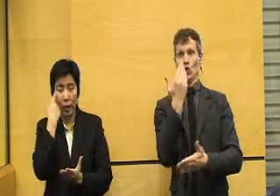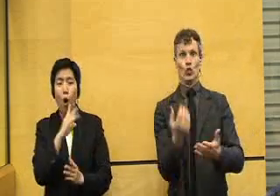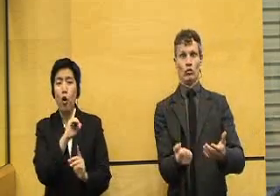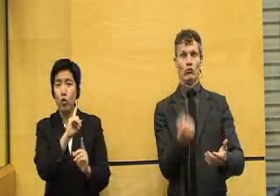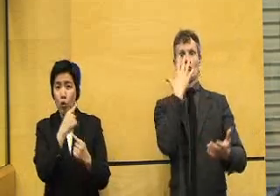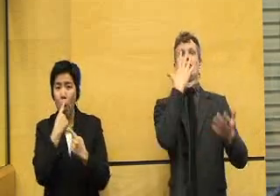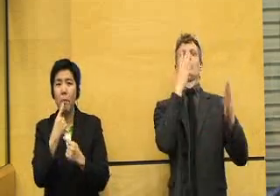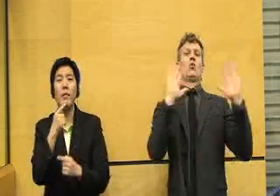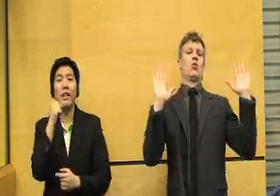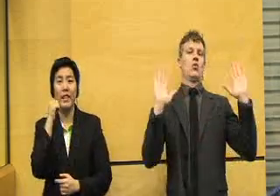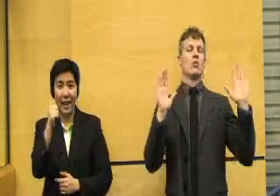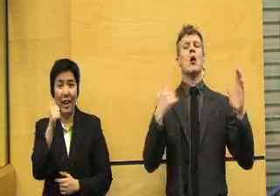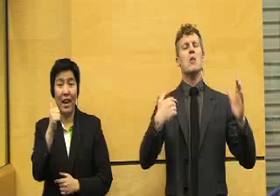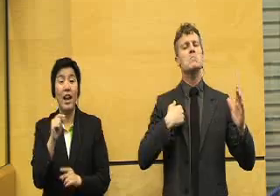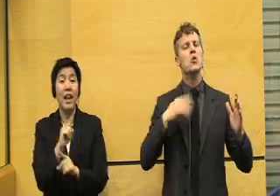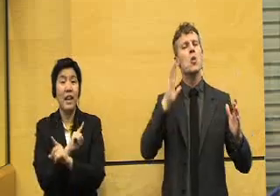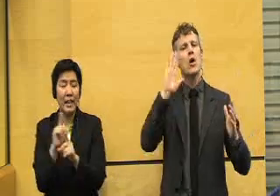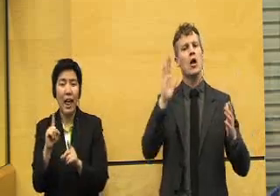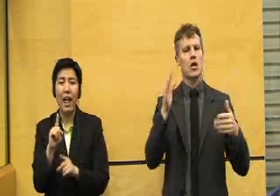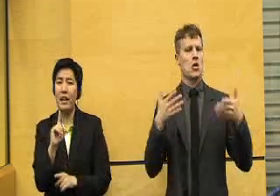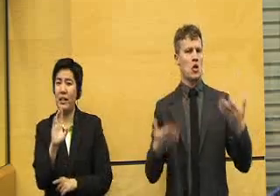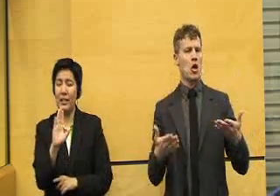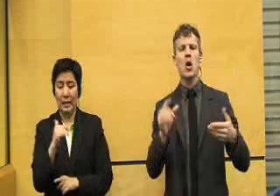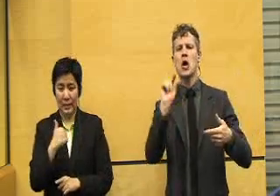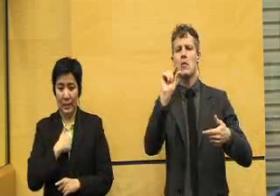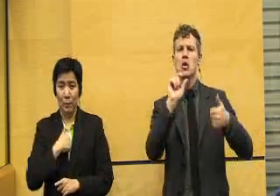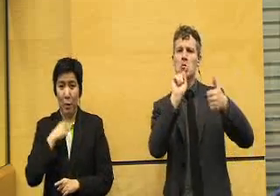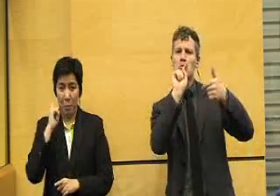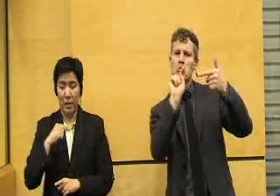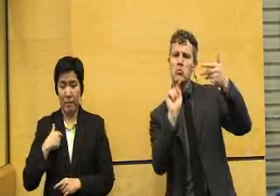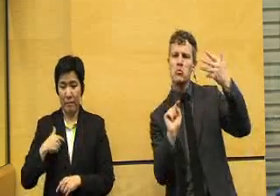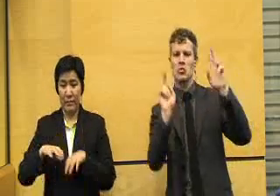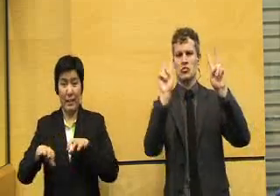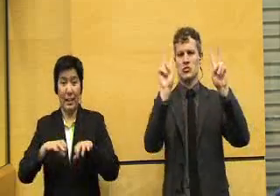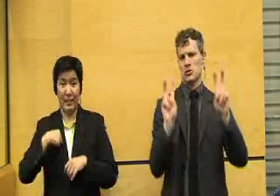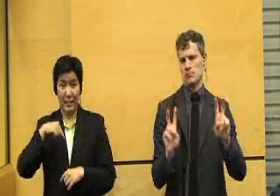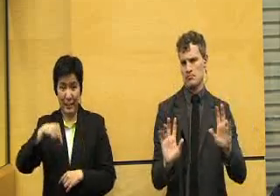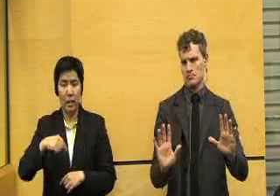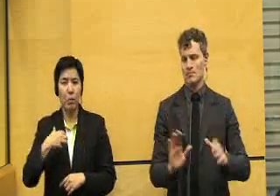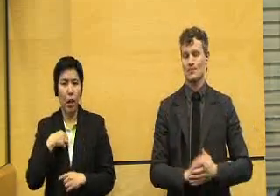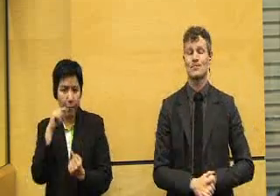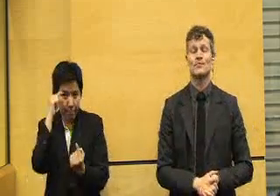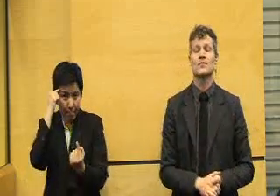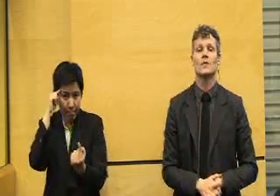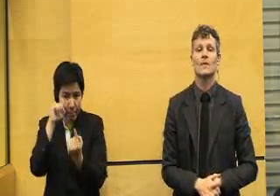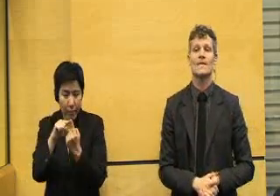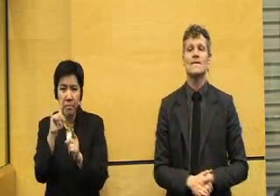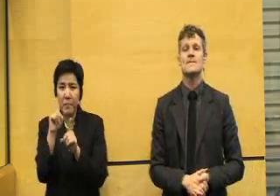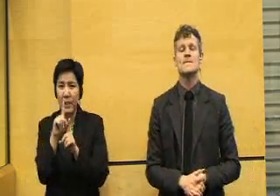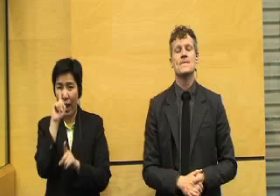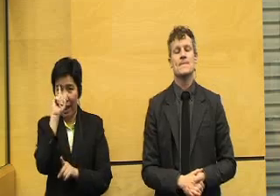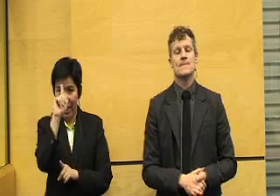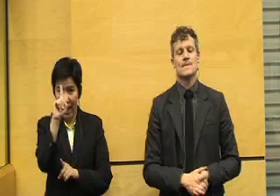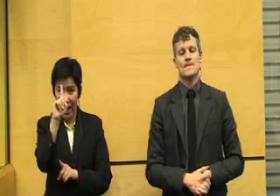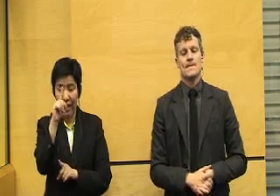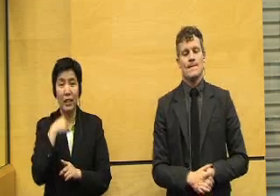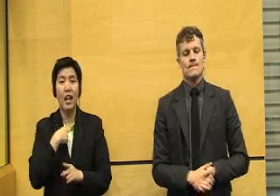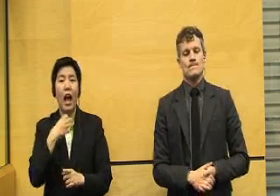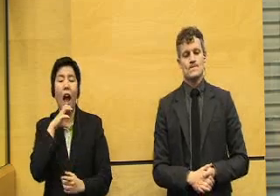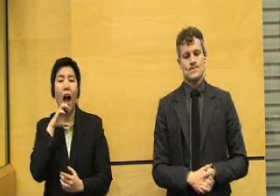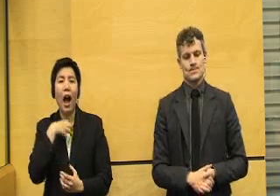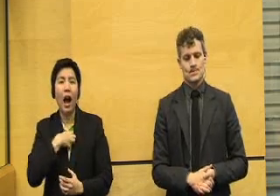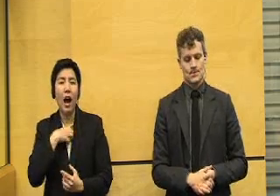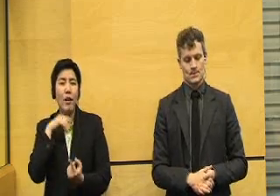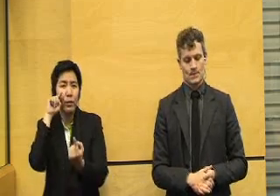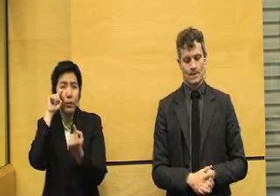some of them as rapporteur. To facilitate the constructive dialogue, I'd like to